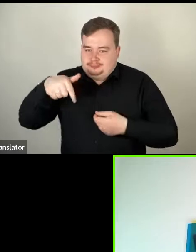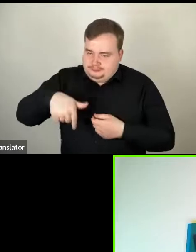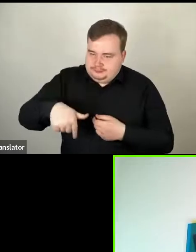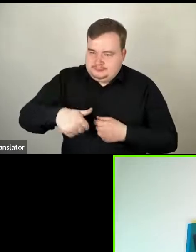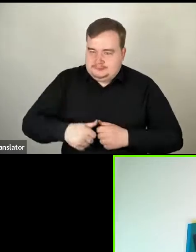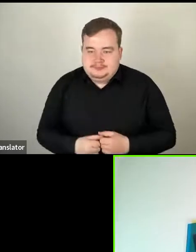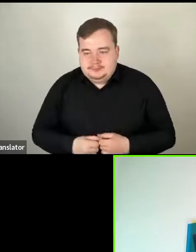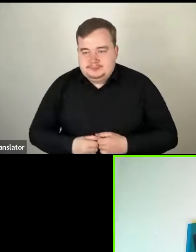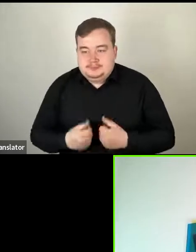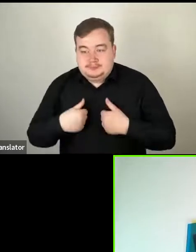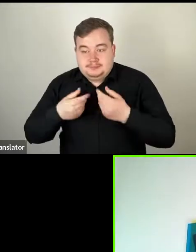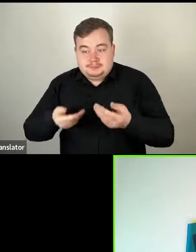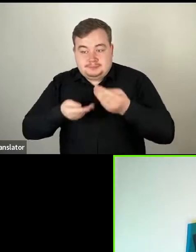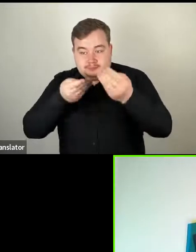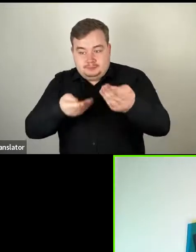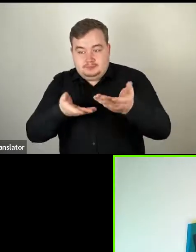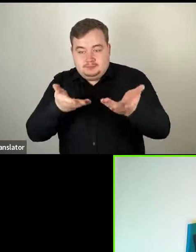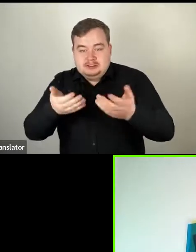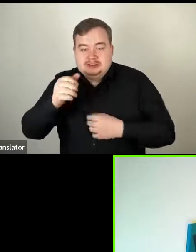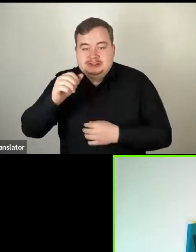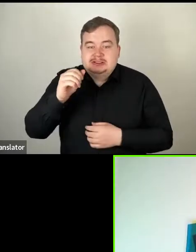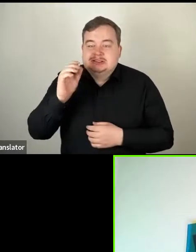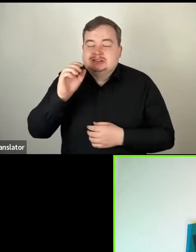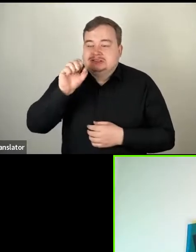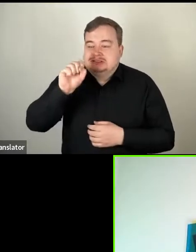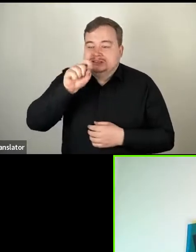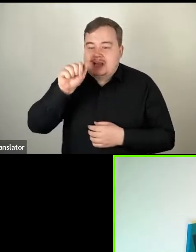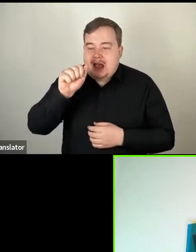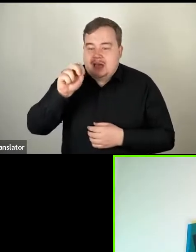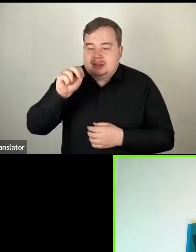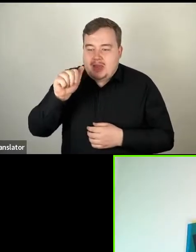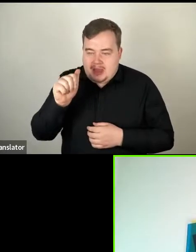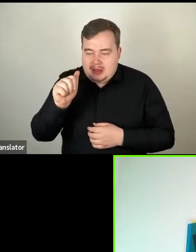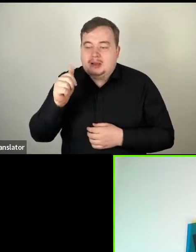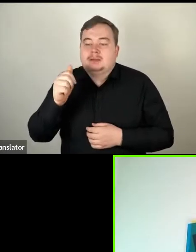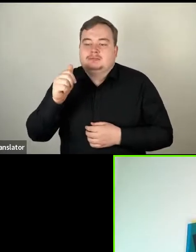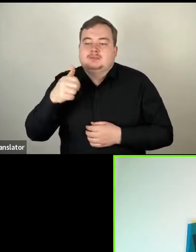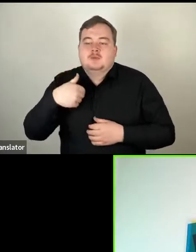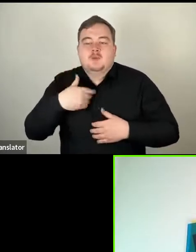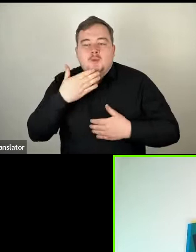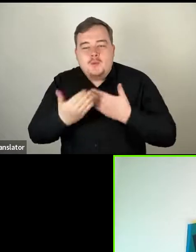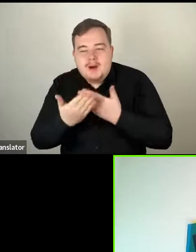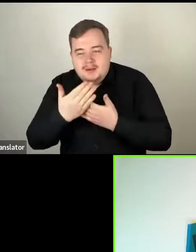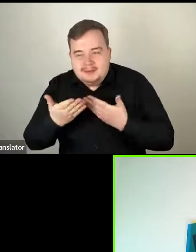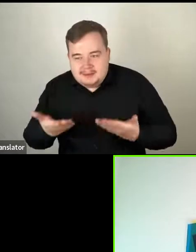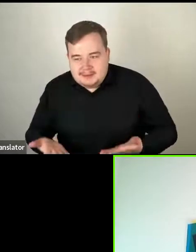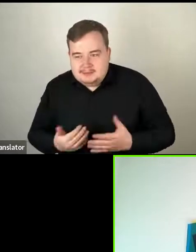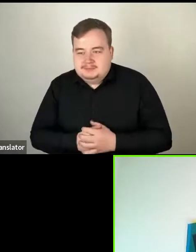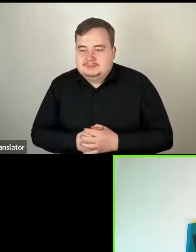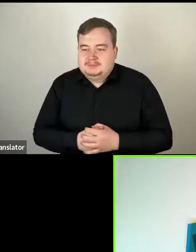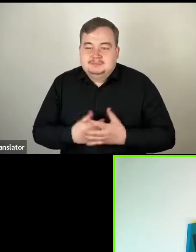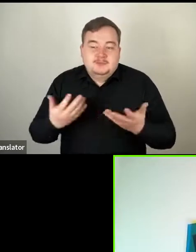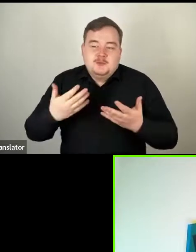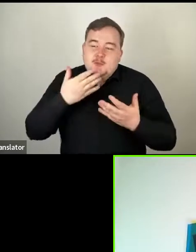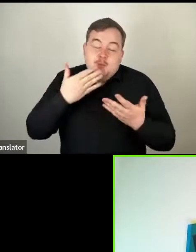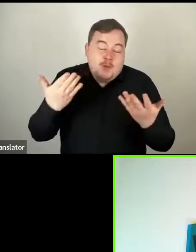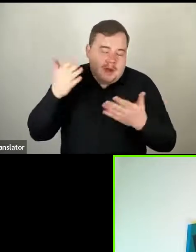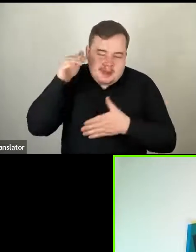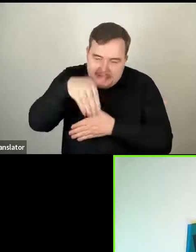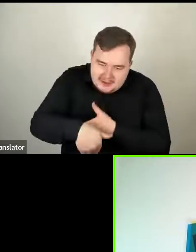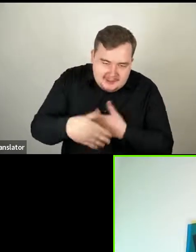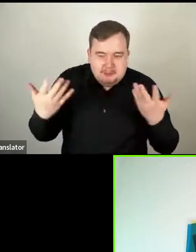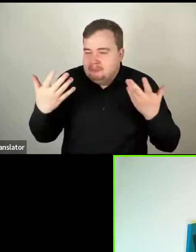Good morning, dear Hanna. Good morning, good afternoon, good evening, dear participants.